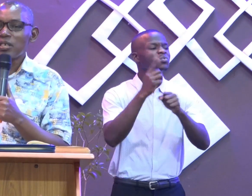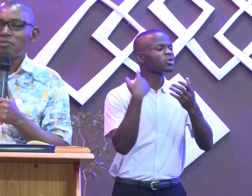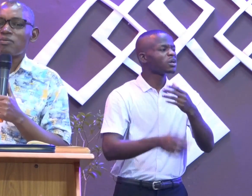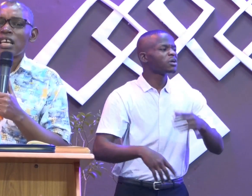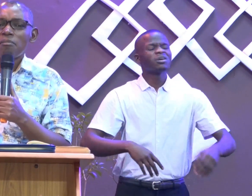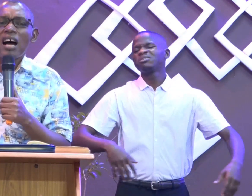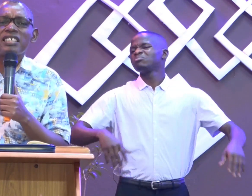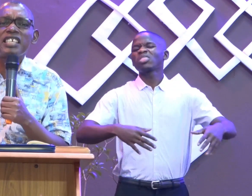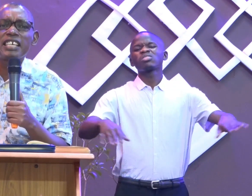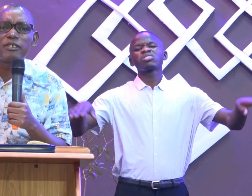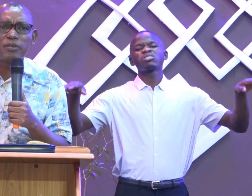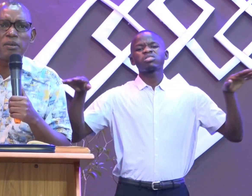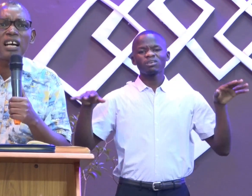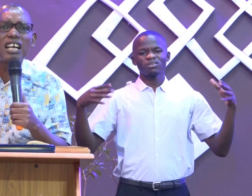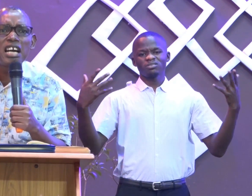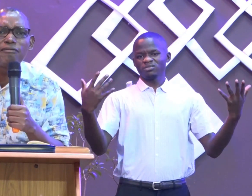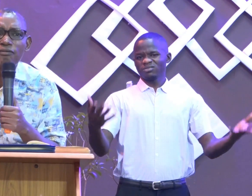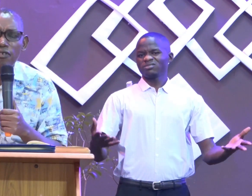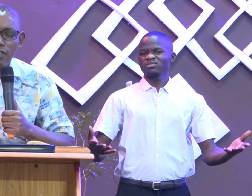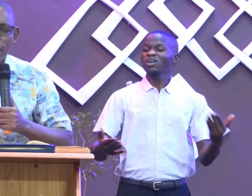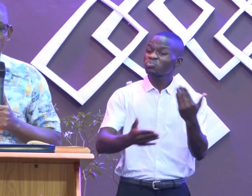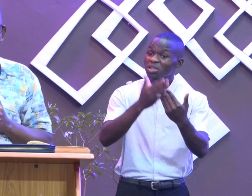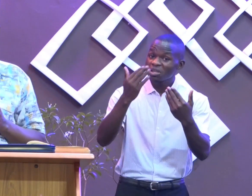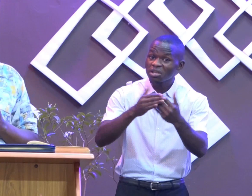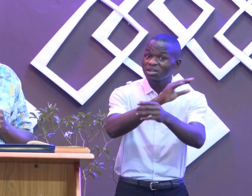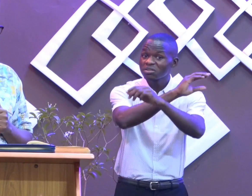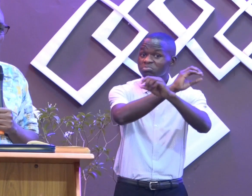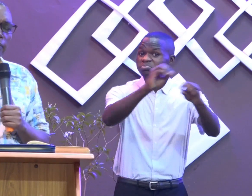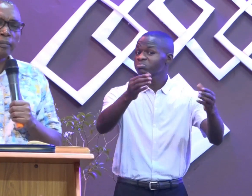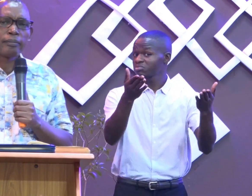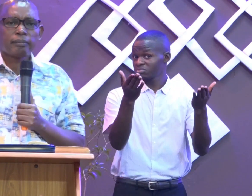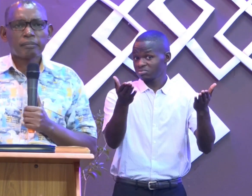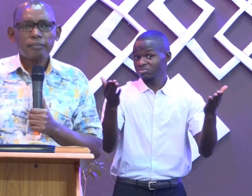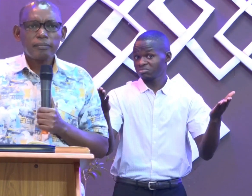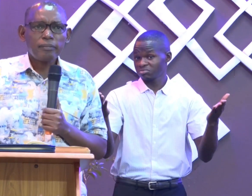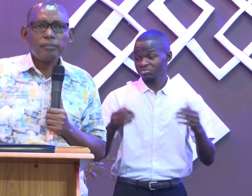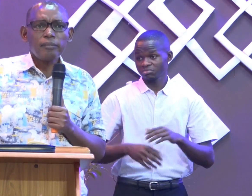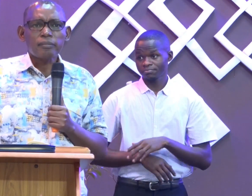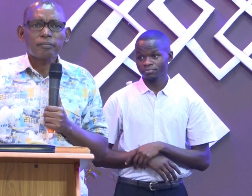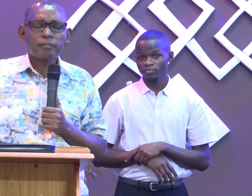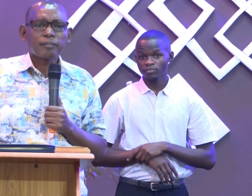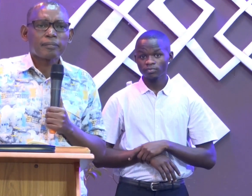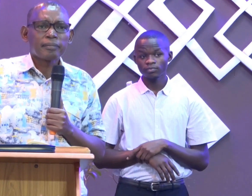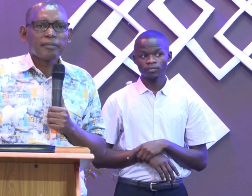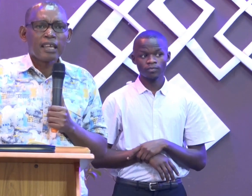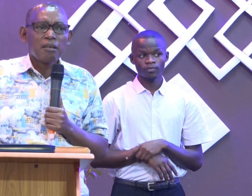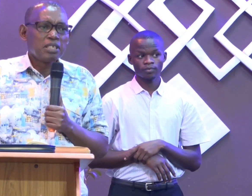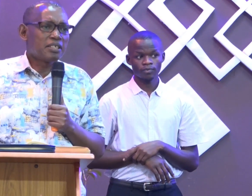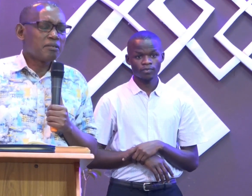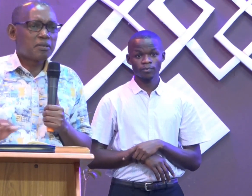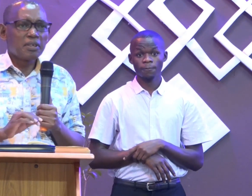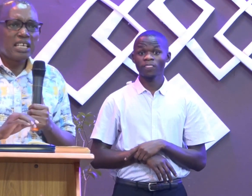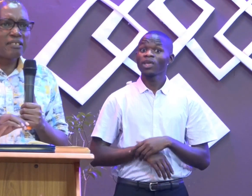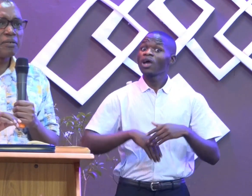nnyo, tuli bakyejo, tuli bagayavu nnyo. As the born agains of this generation, we are so thoughtful.